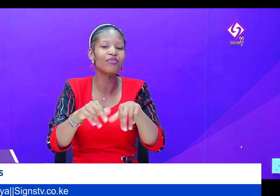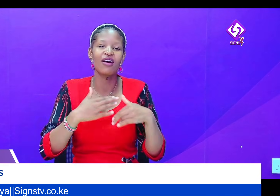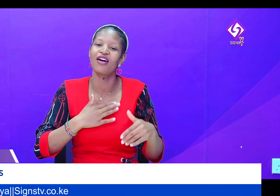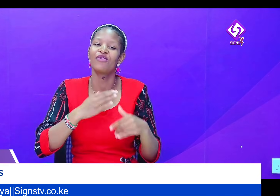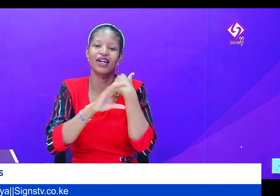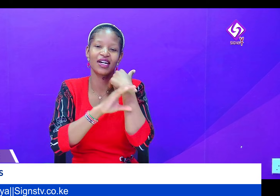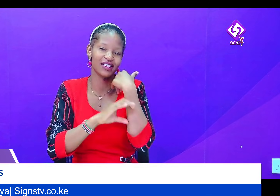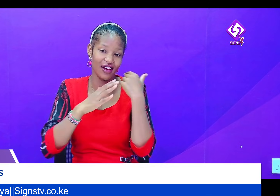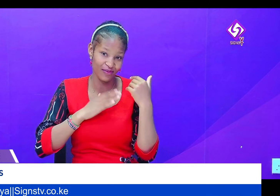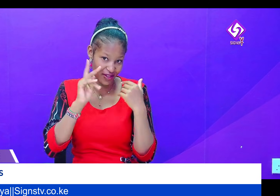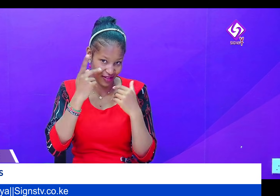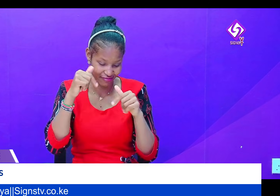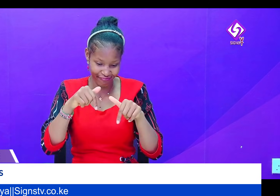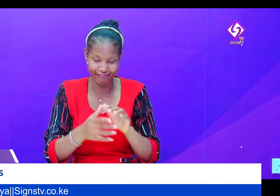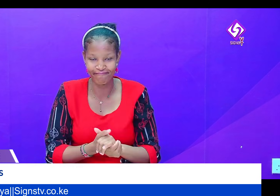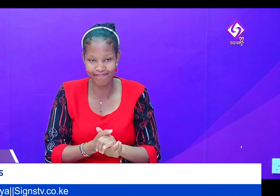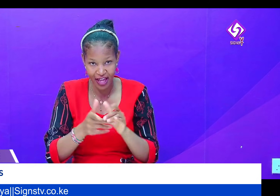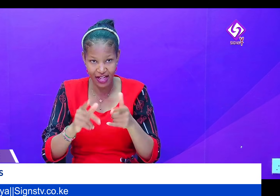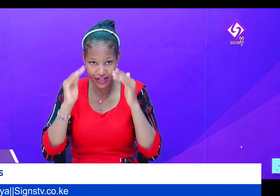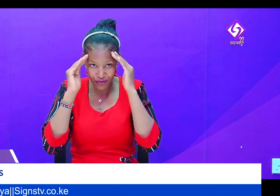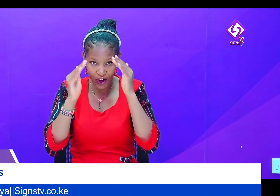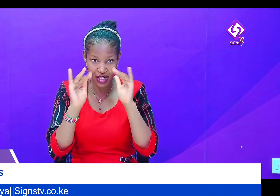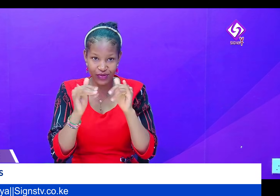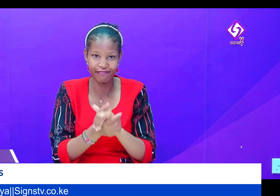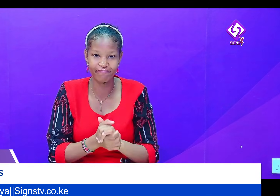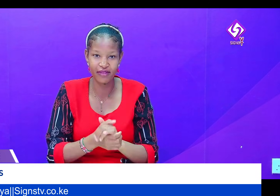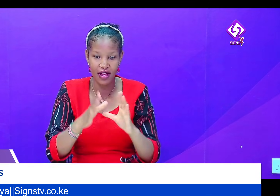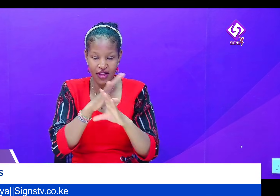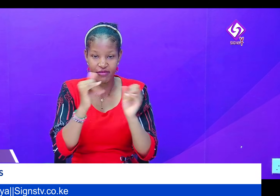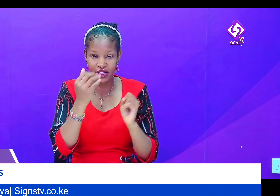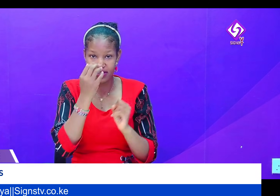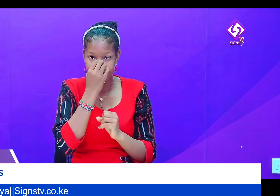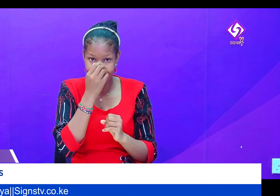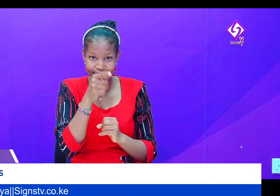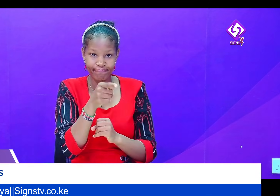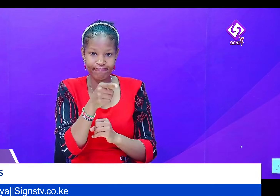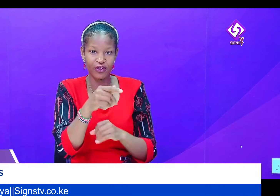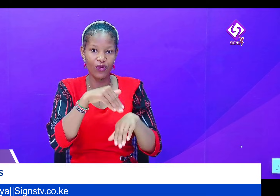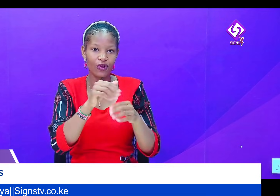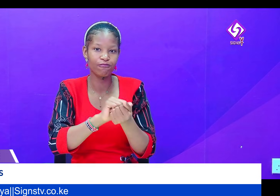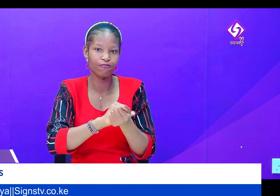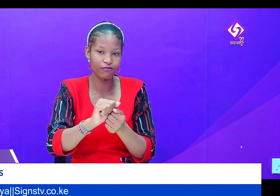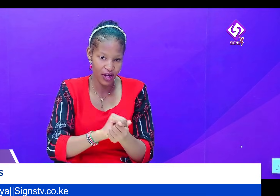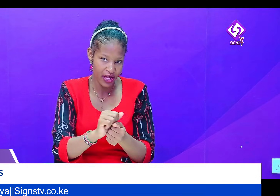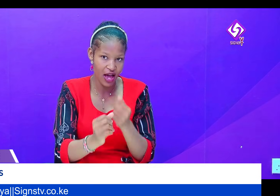voicing, Tobias Omondi, here to inform you what's happening in our country.